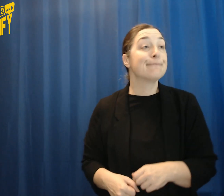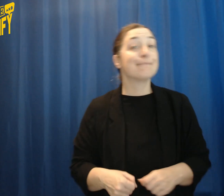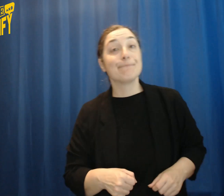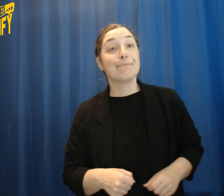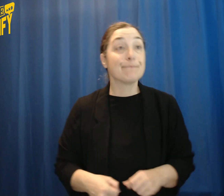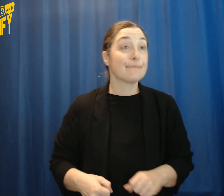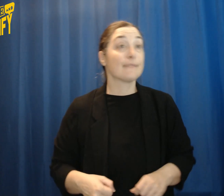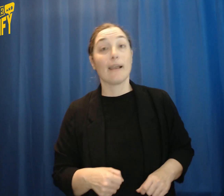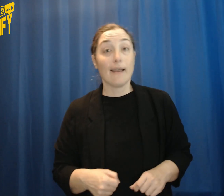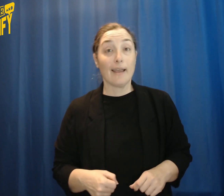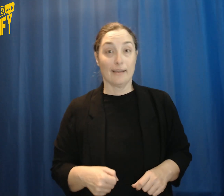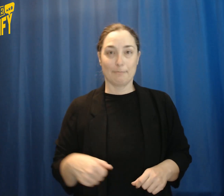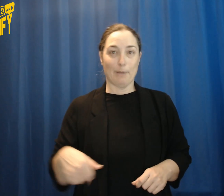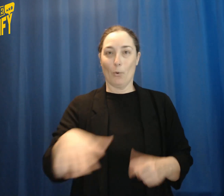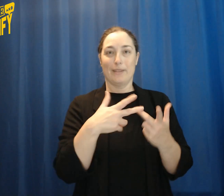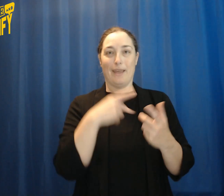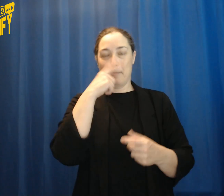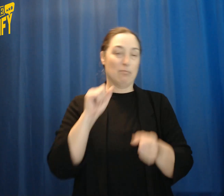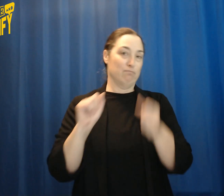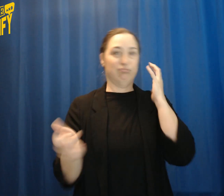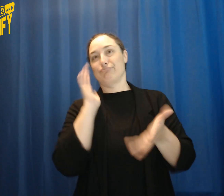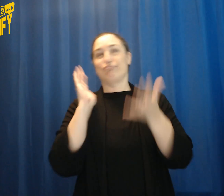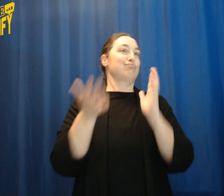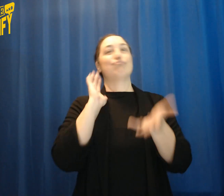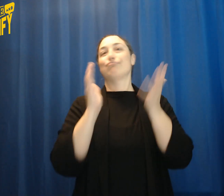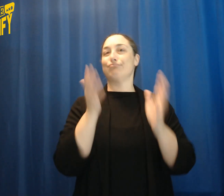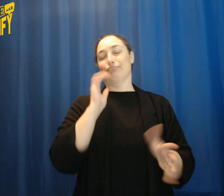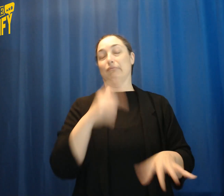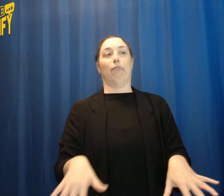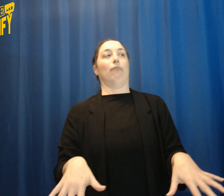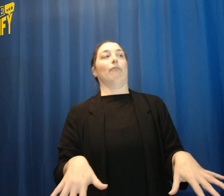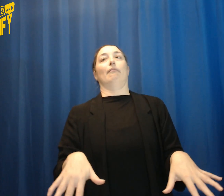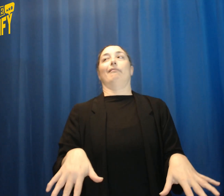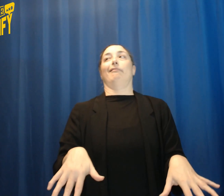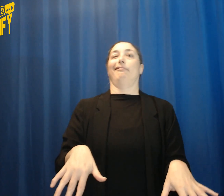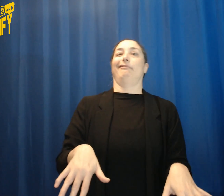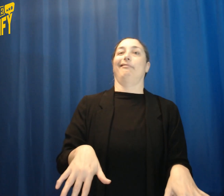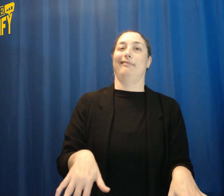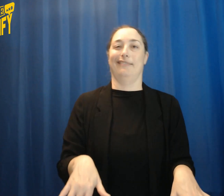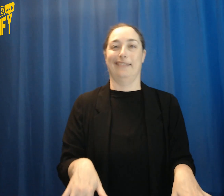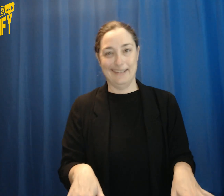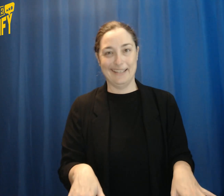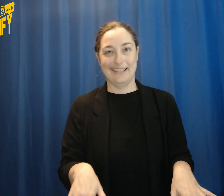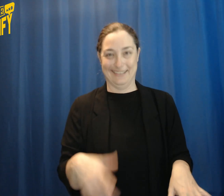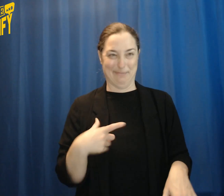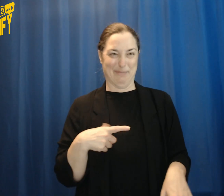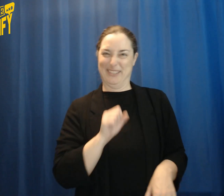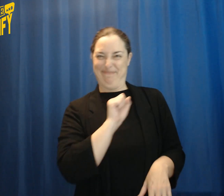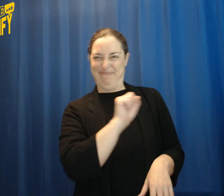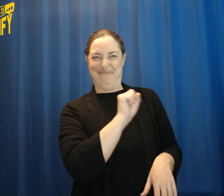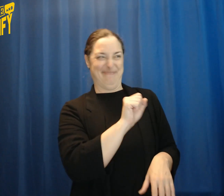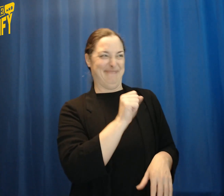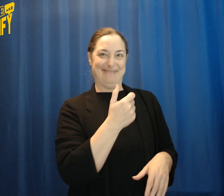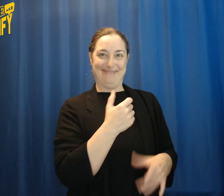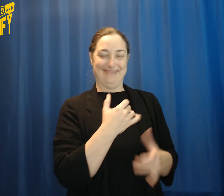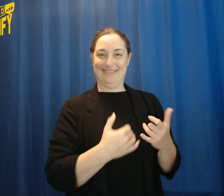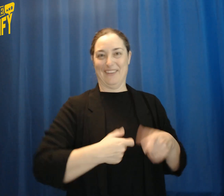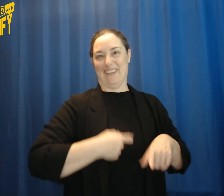getting cleaned up by all these things flying past me, which were the other students, because that's how it is over there. You just like, if your eyes are open, you're